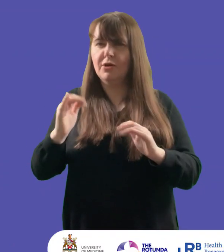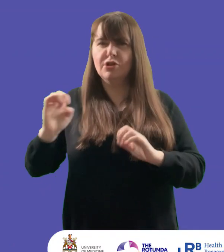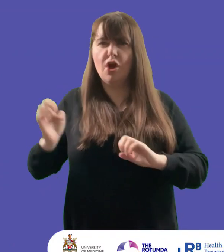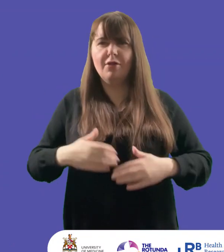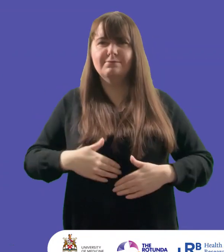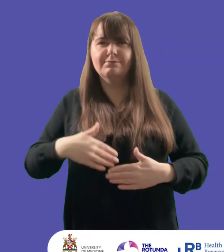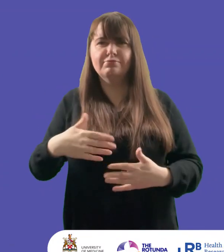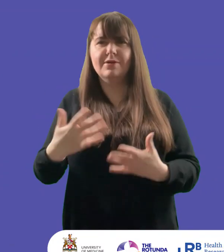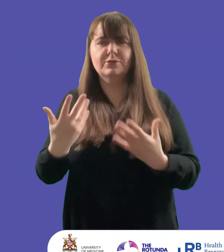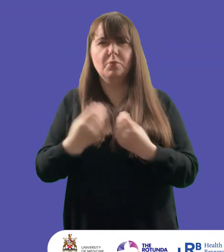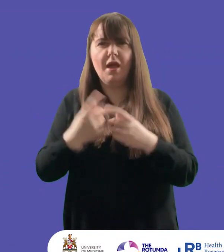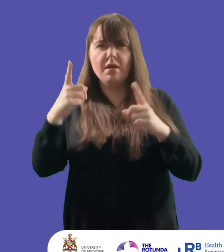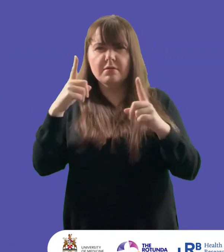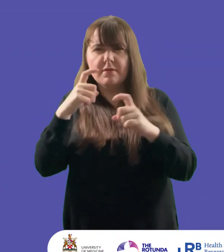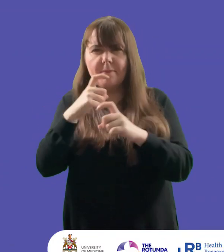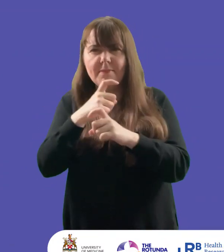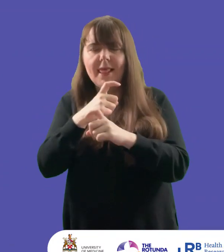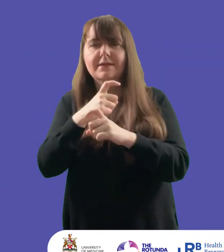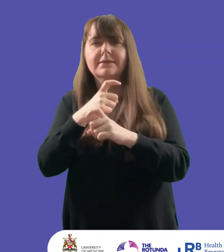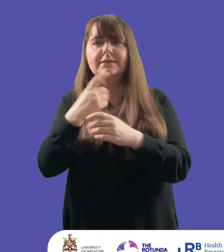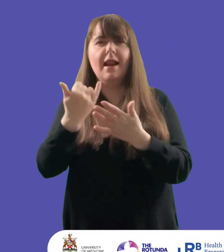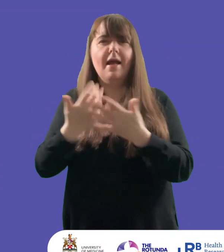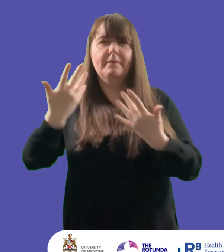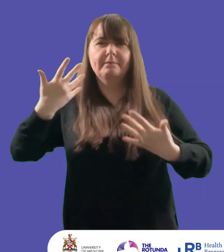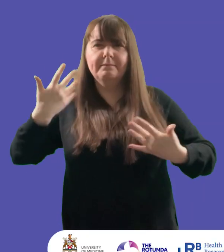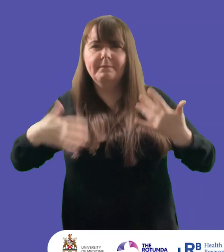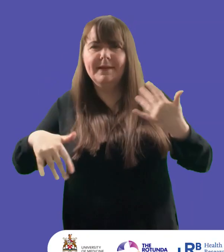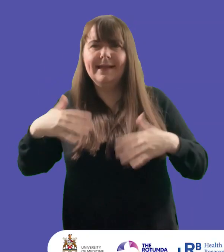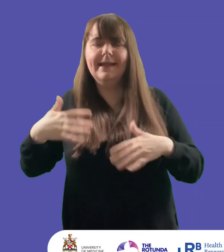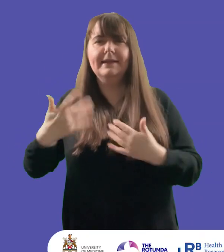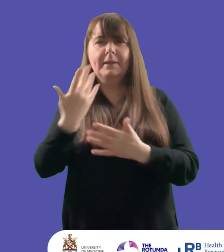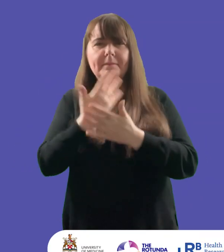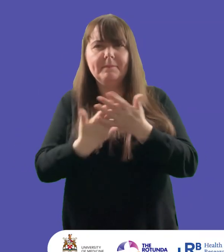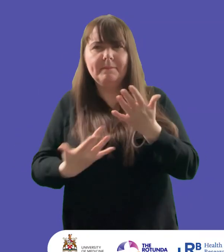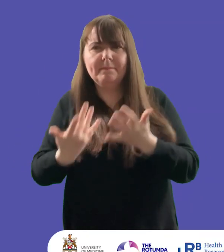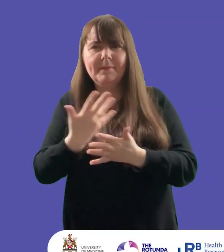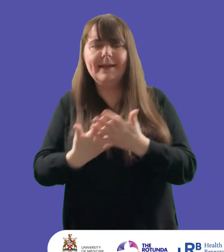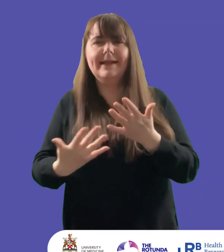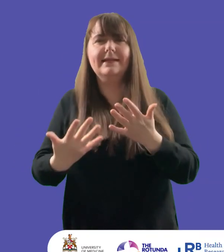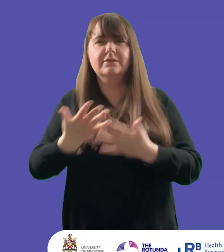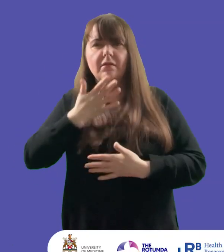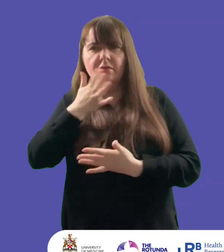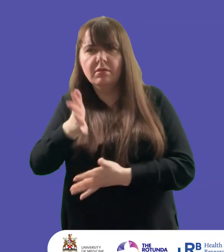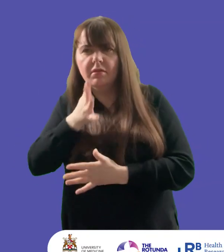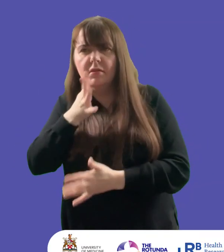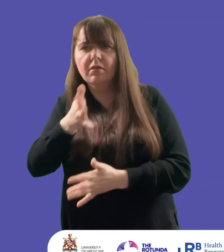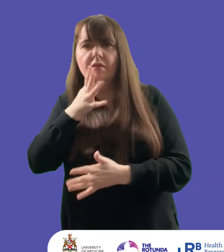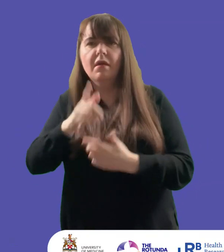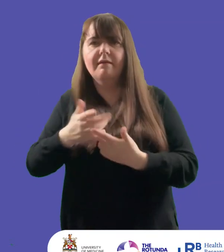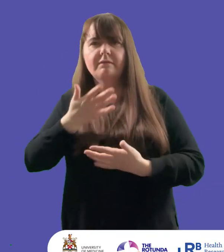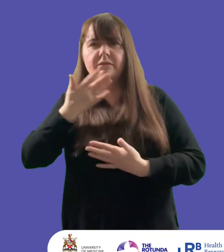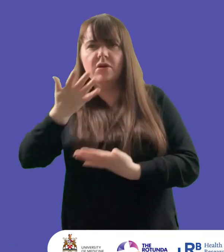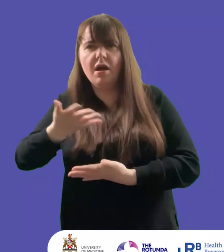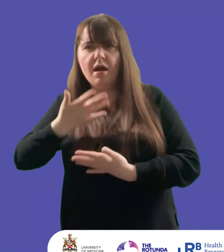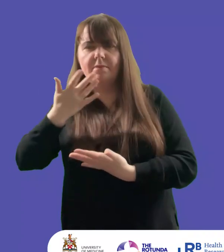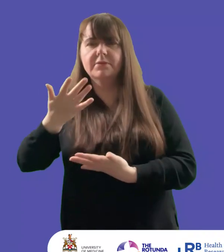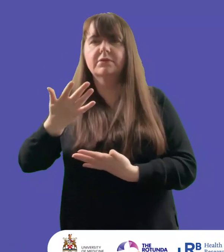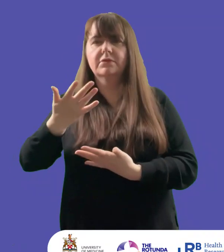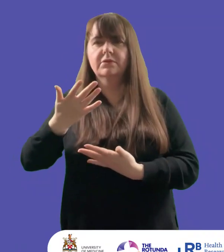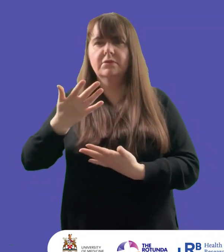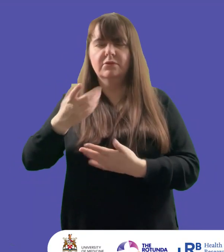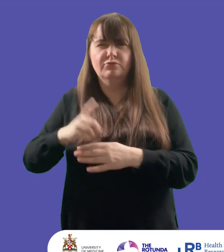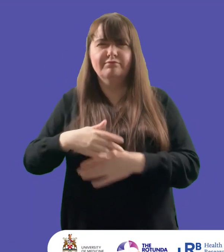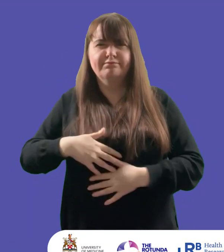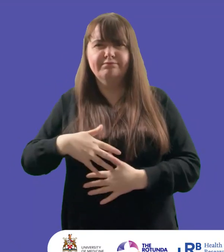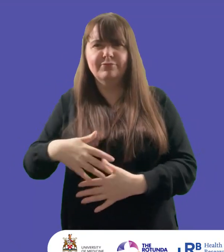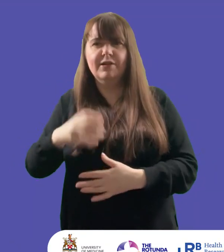early pregnancy with complications such as pain, bleeding, and nausea and vomiting in pregnancy.